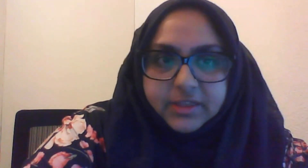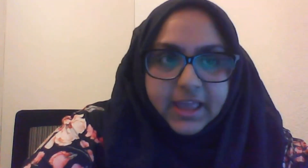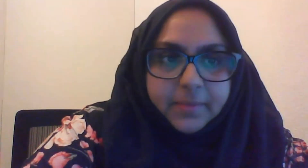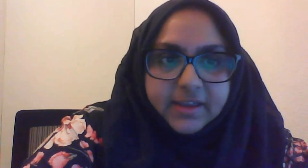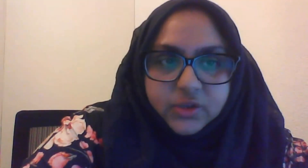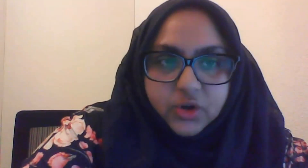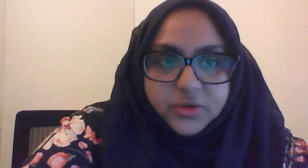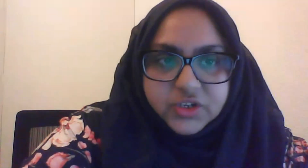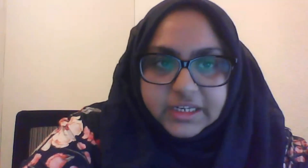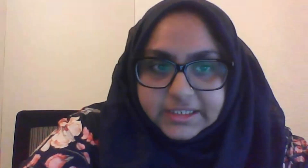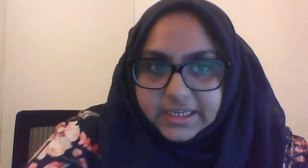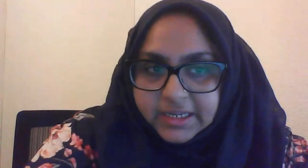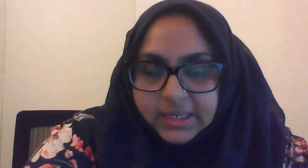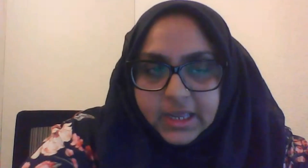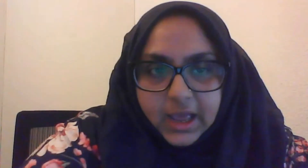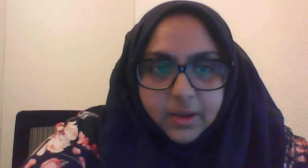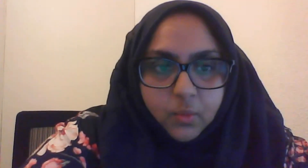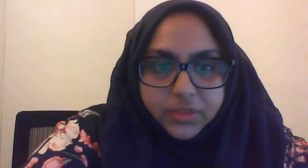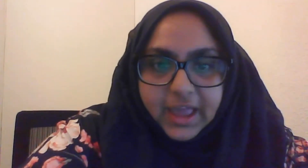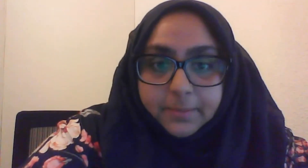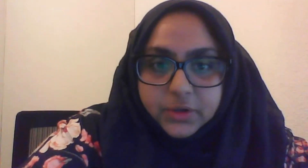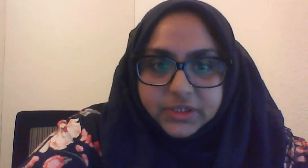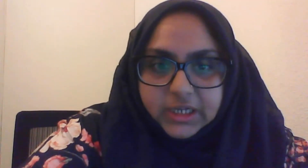the app, it gives you an opportunity to see what the app looks like.